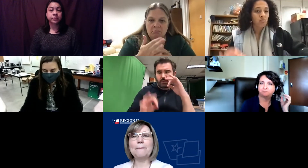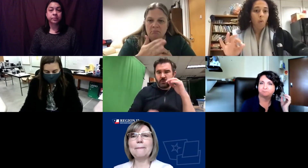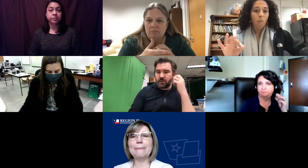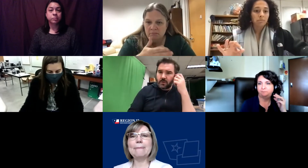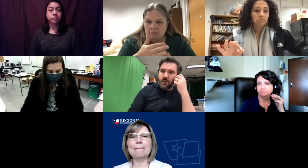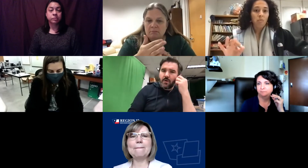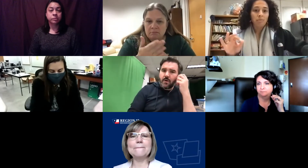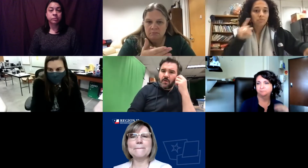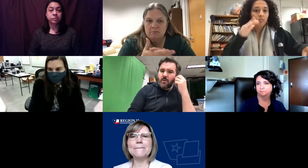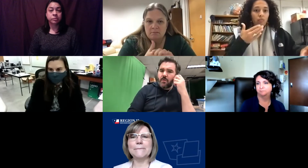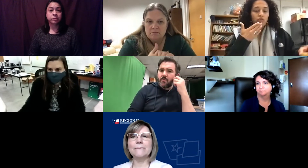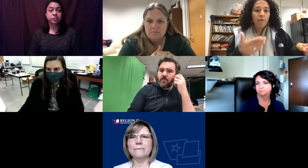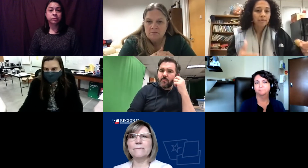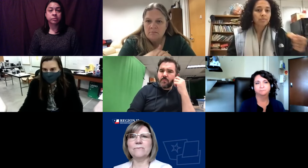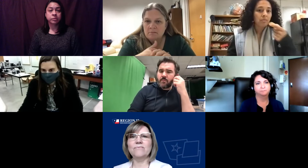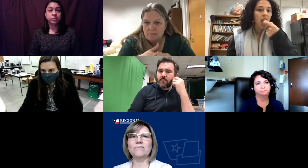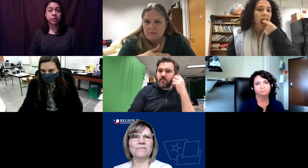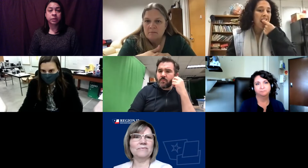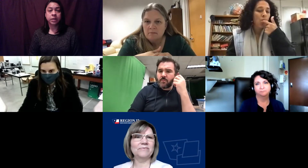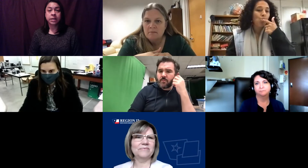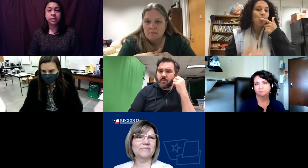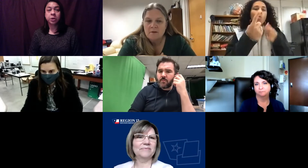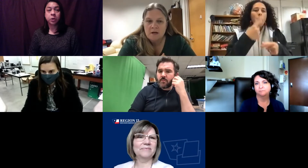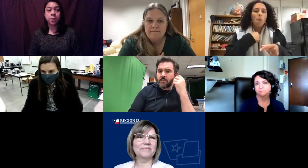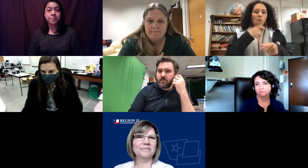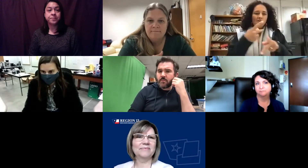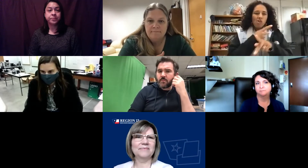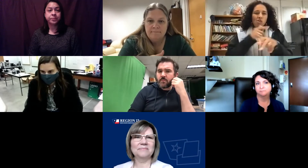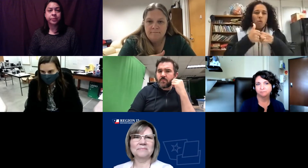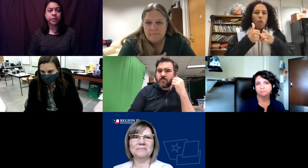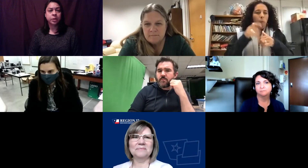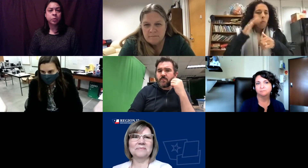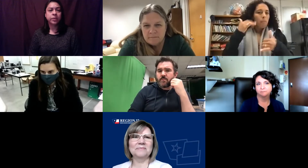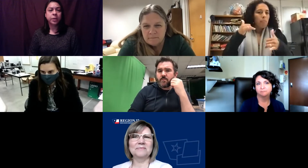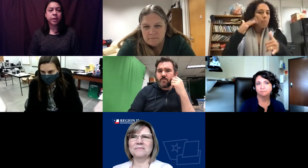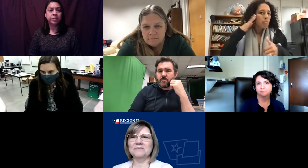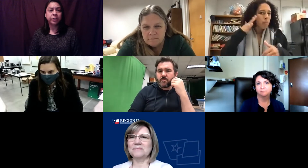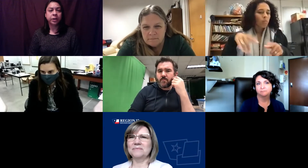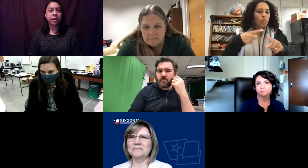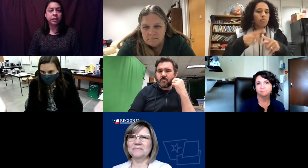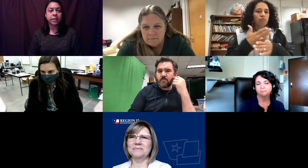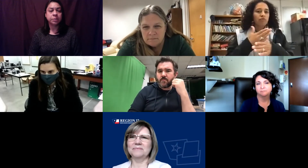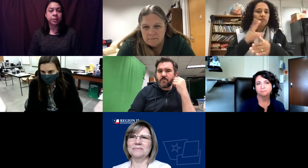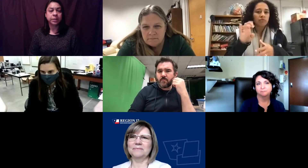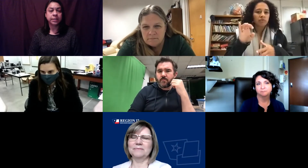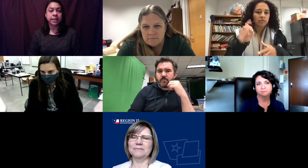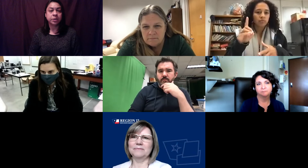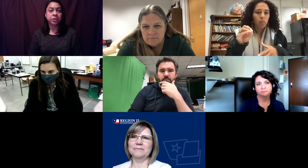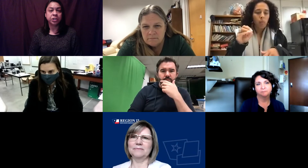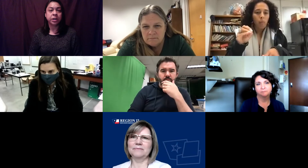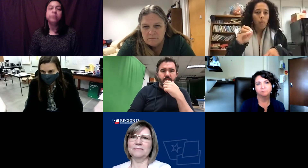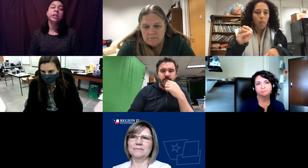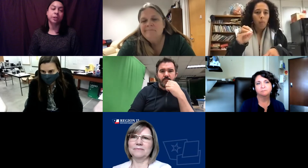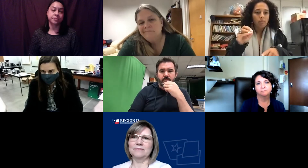think that's been going well. One thing we'll have to figure out is play with the sound